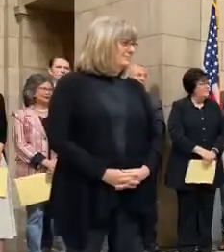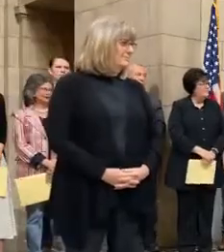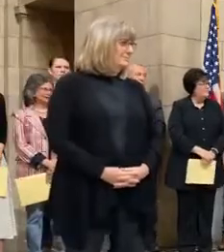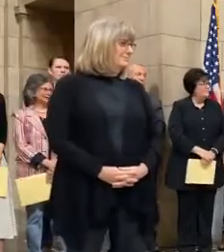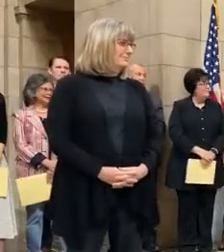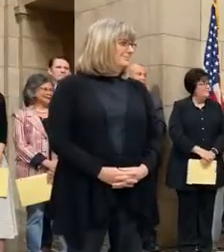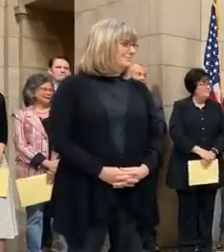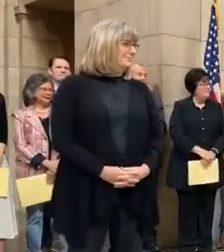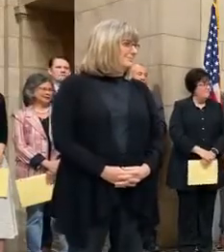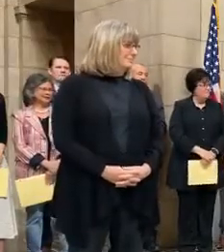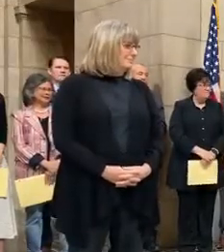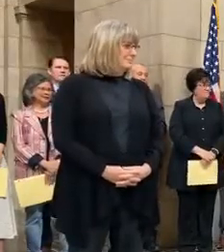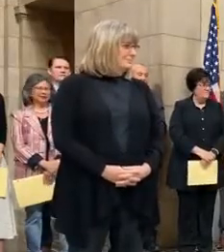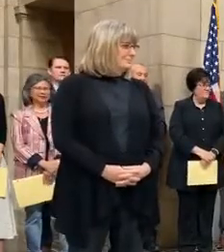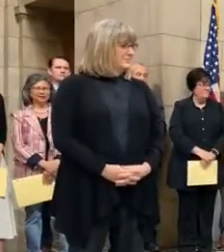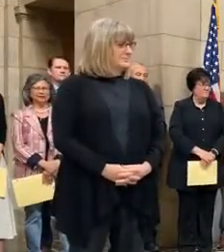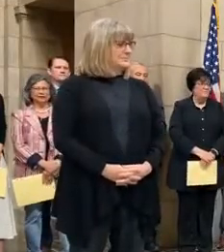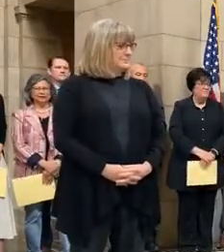All right.